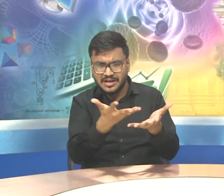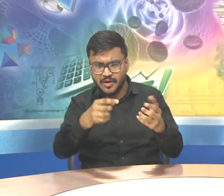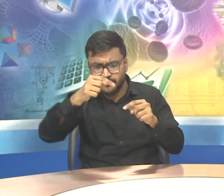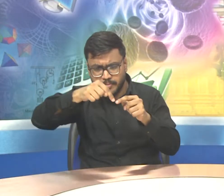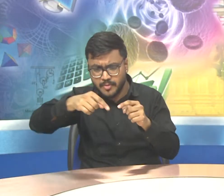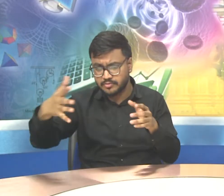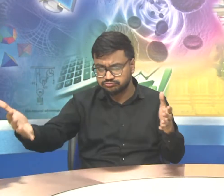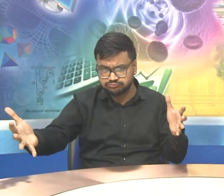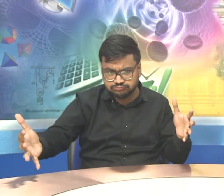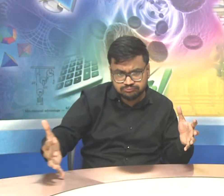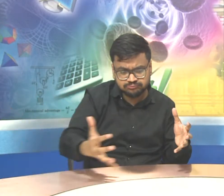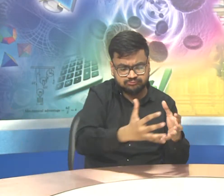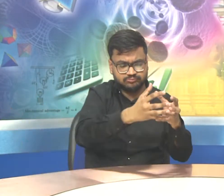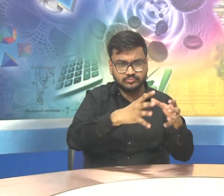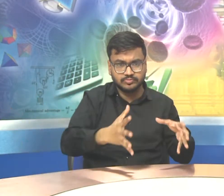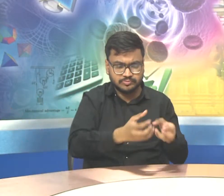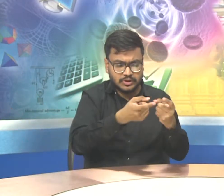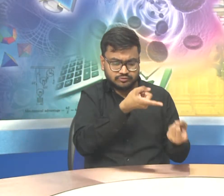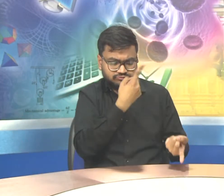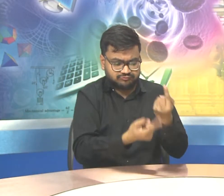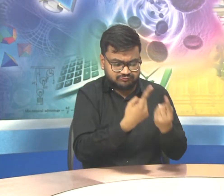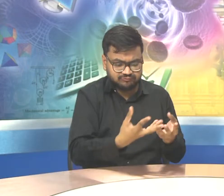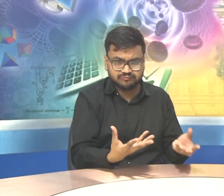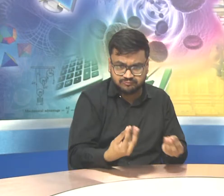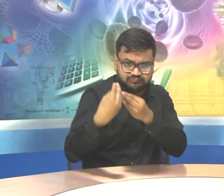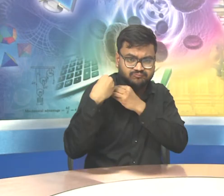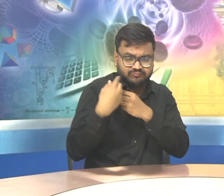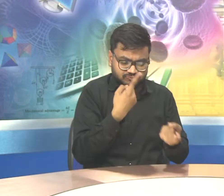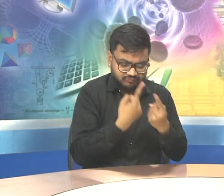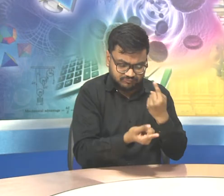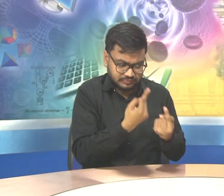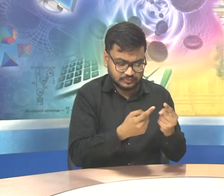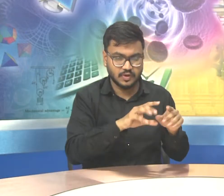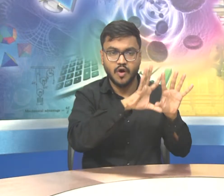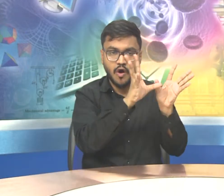Counting of votes and declaration of result.